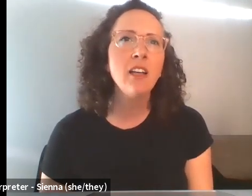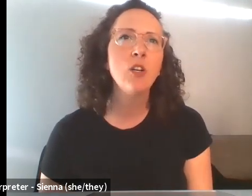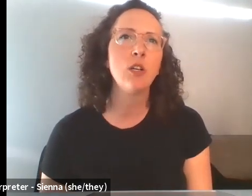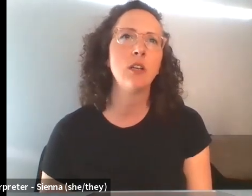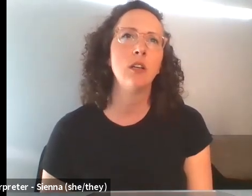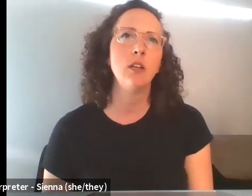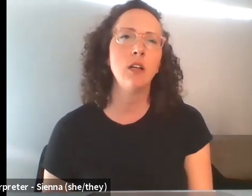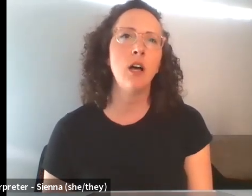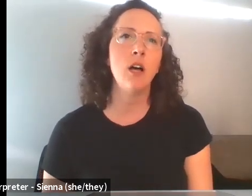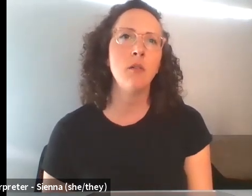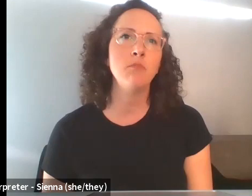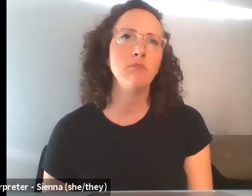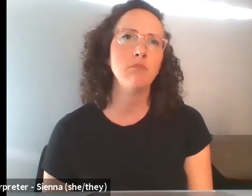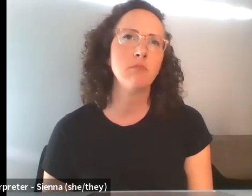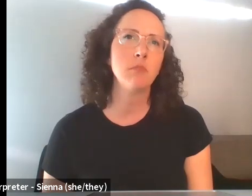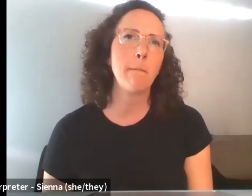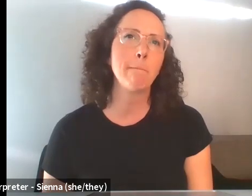that,